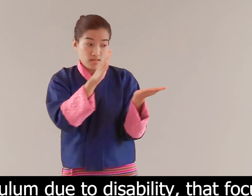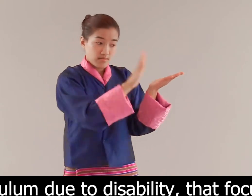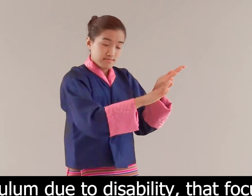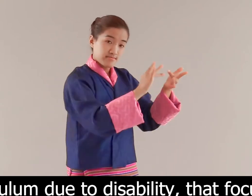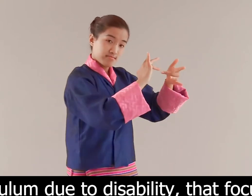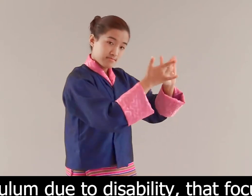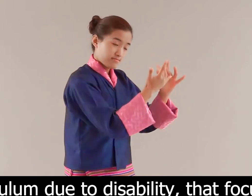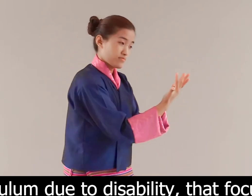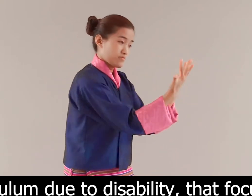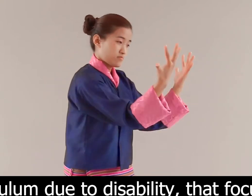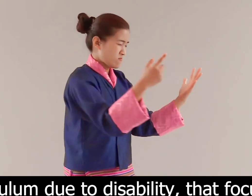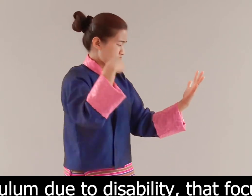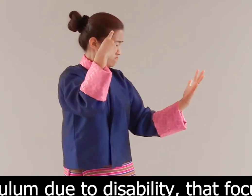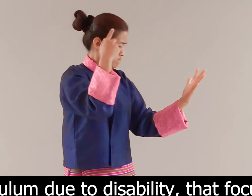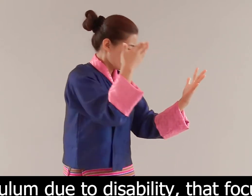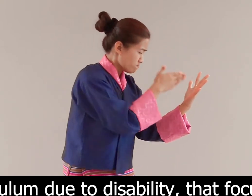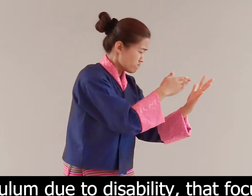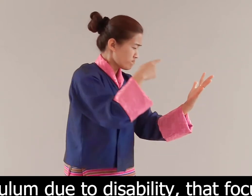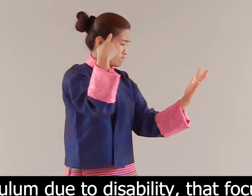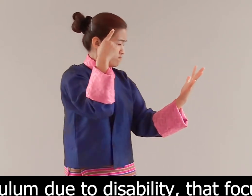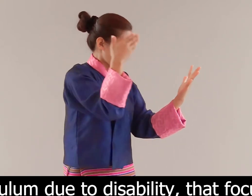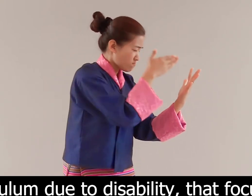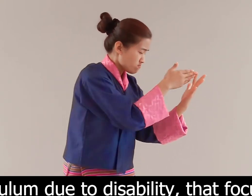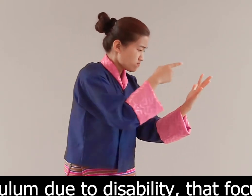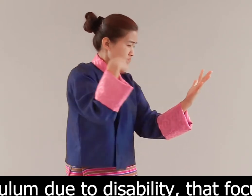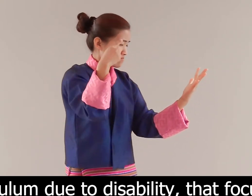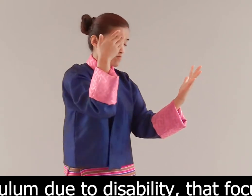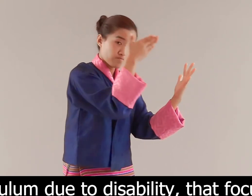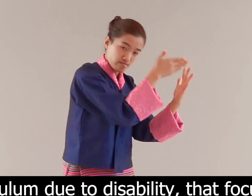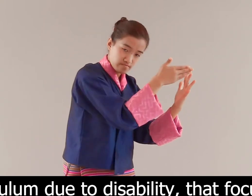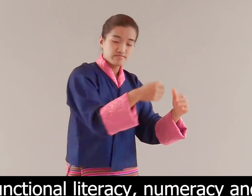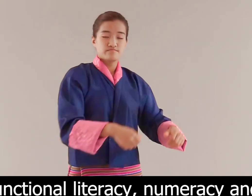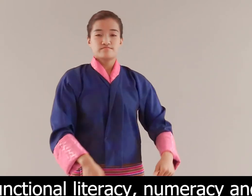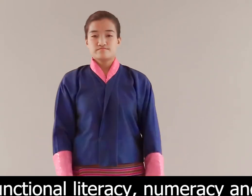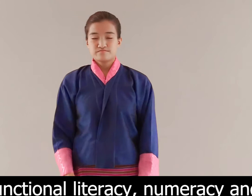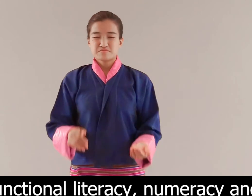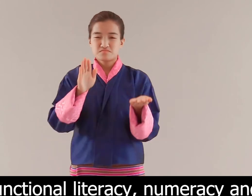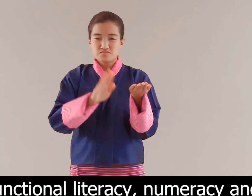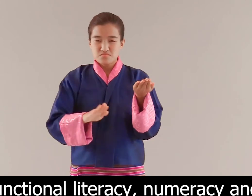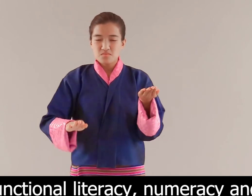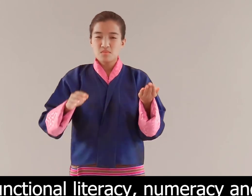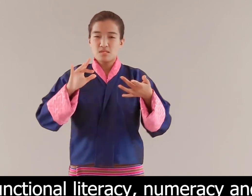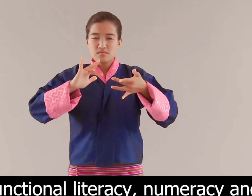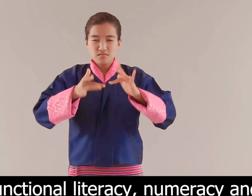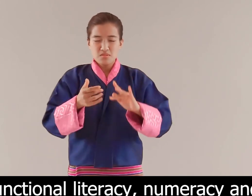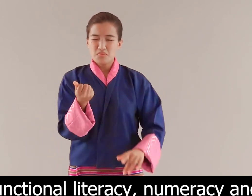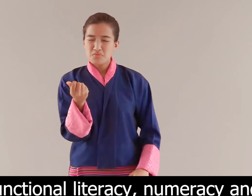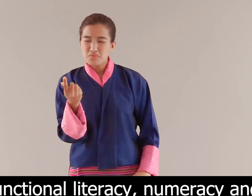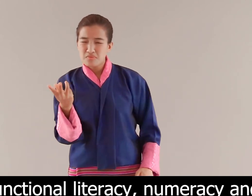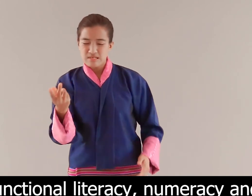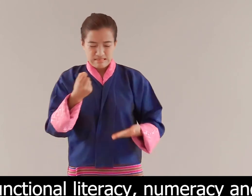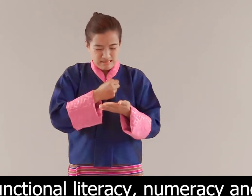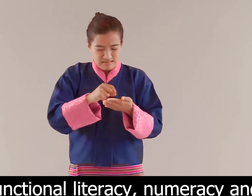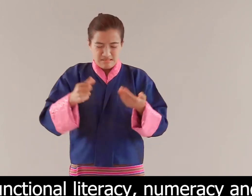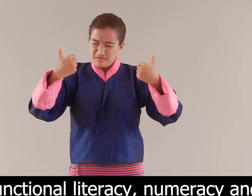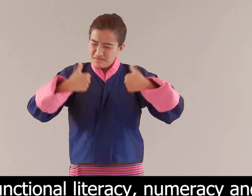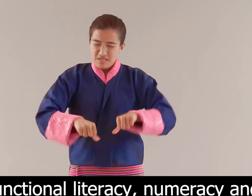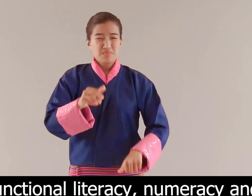on functional literacy, numeracy, and relevant life skills. The Ministry of